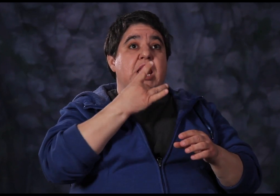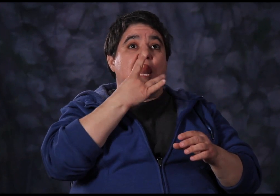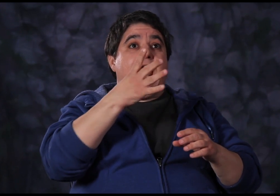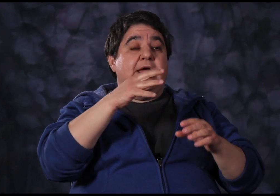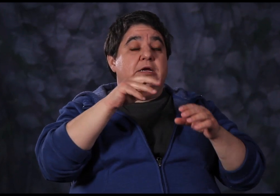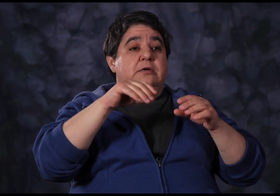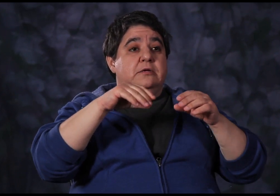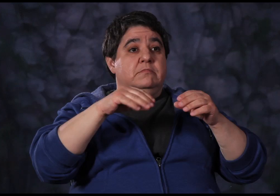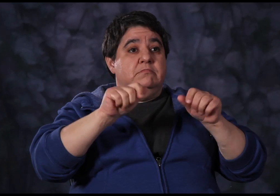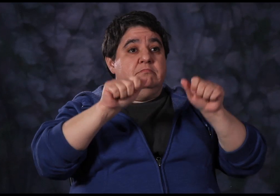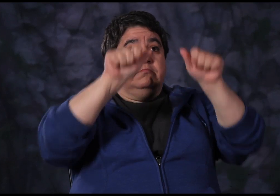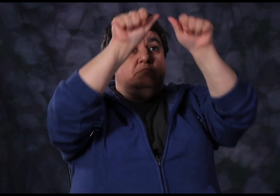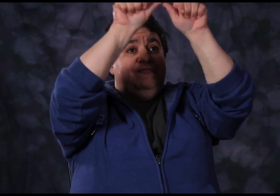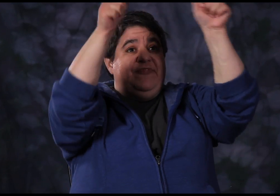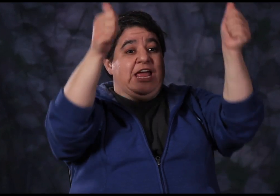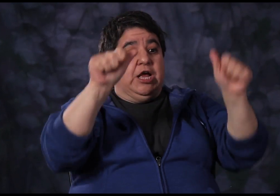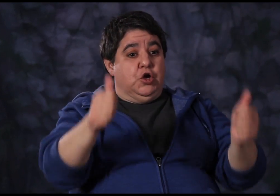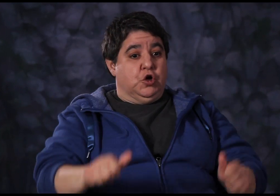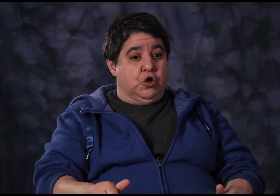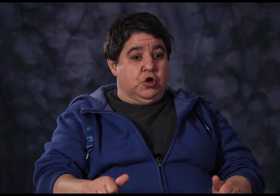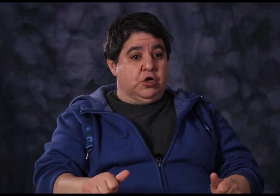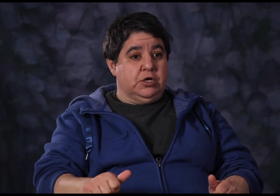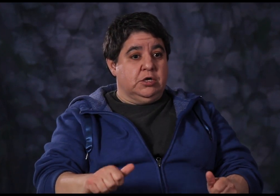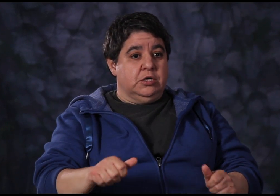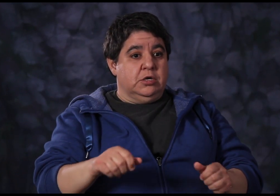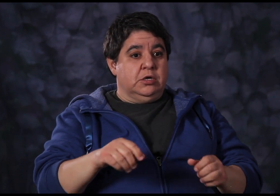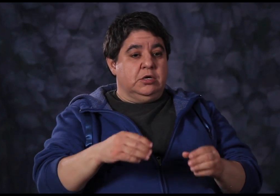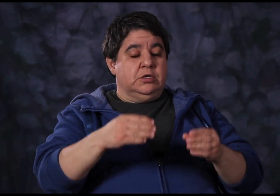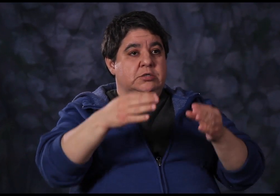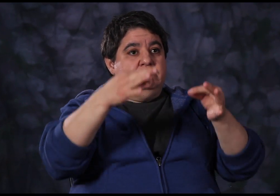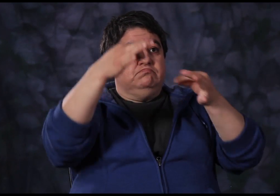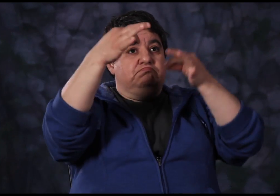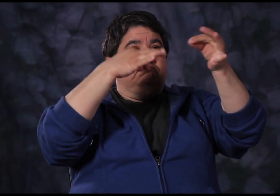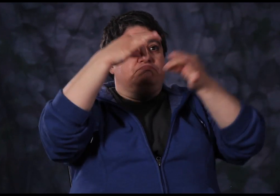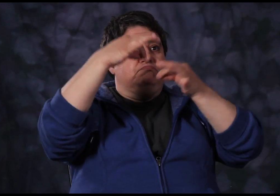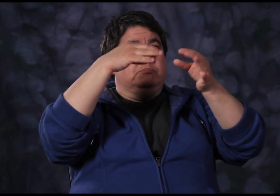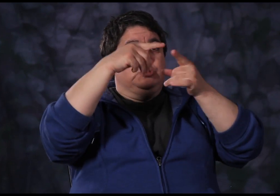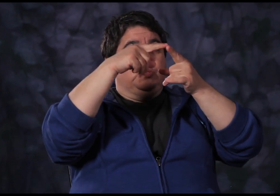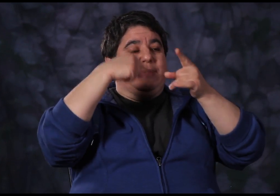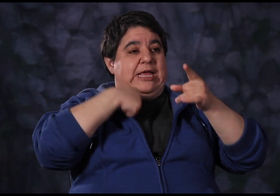I remember when I was around 4 or 5, I saw this light in the shape of a figure.